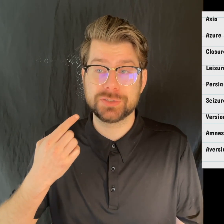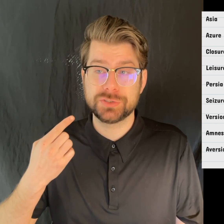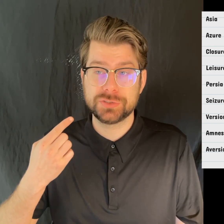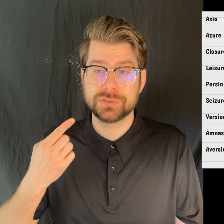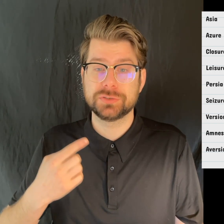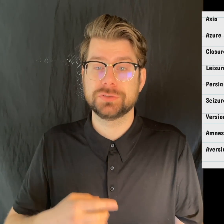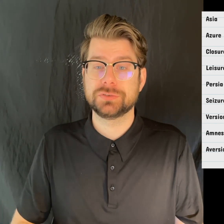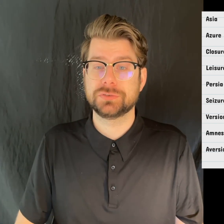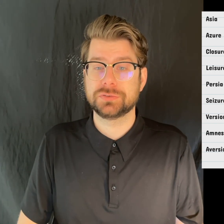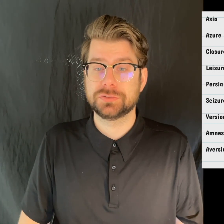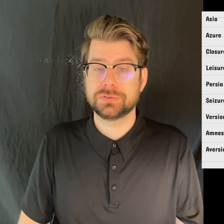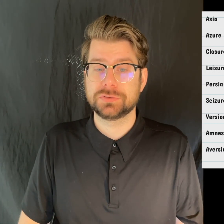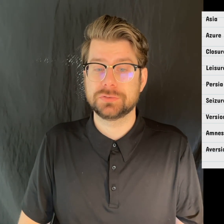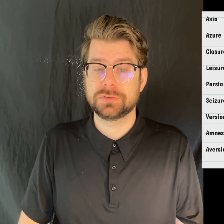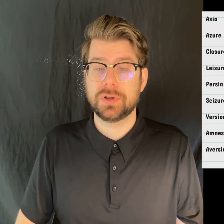triage,